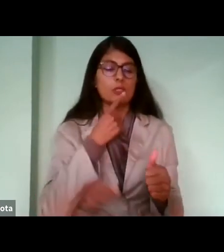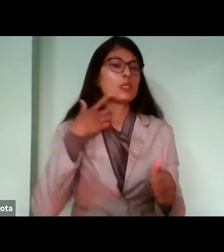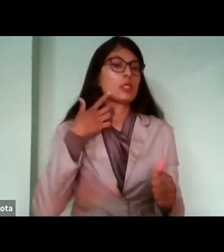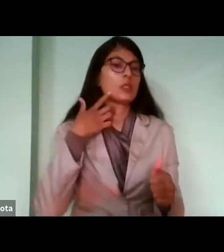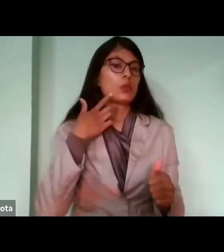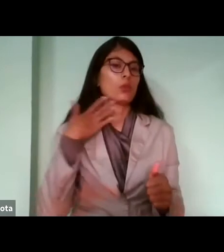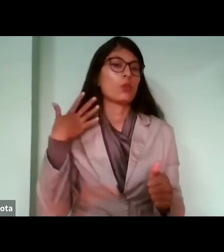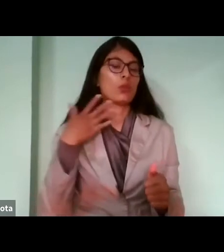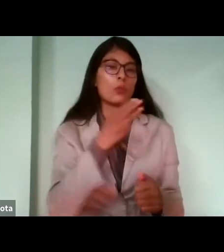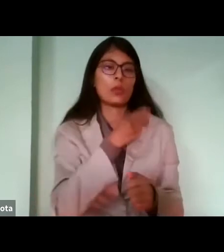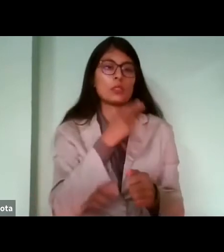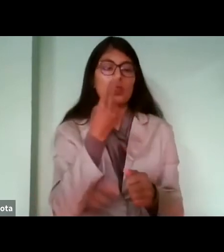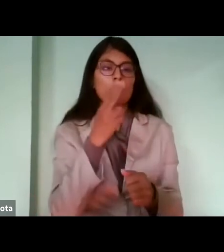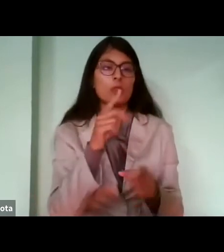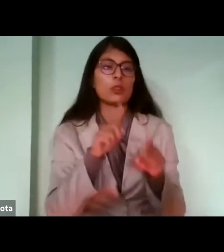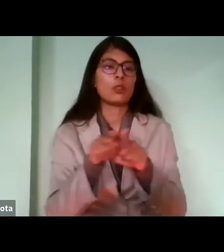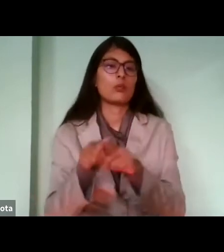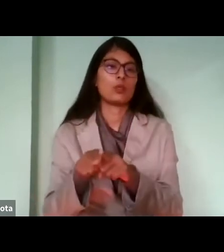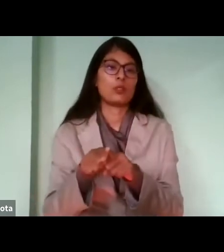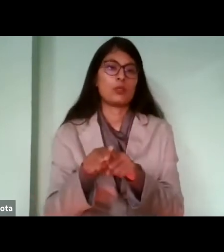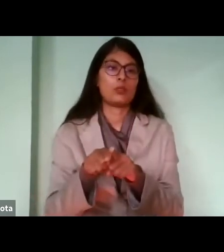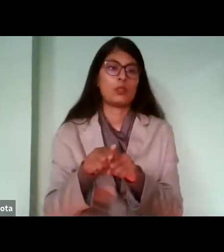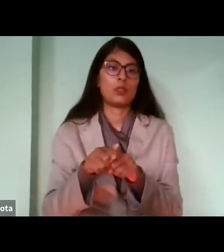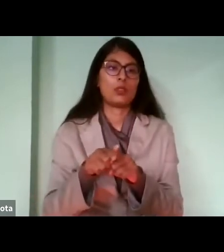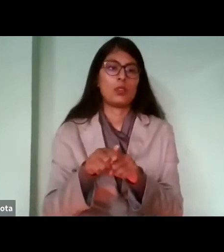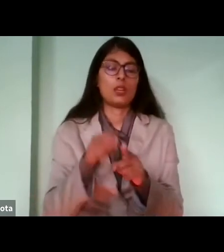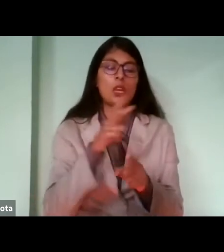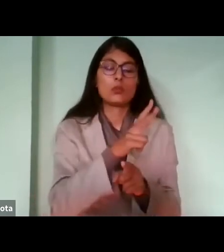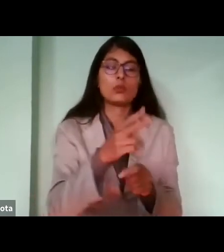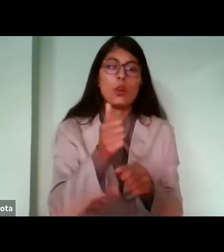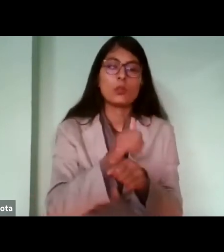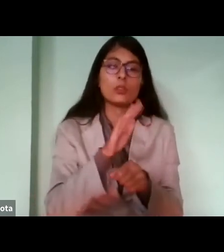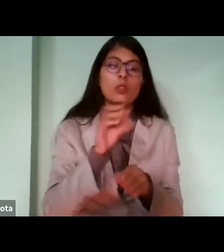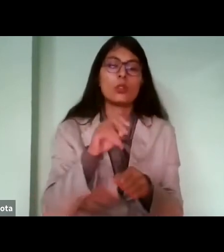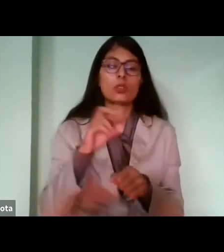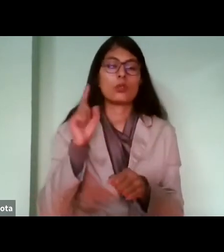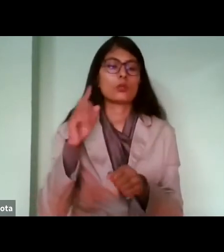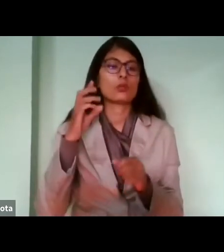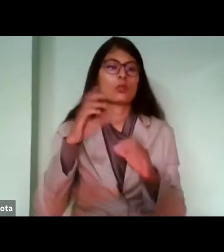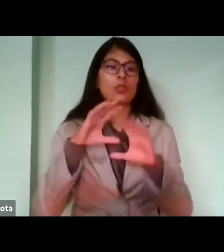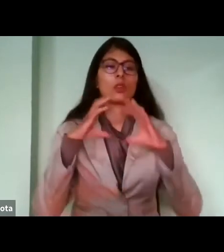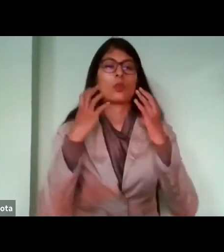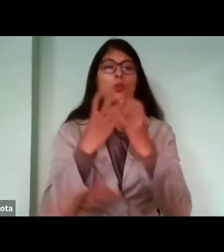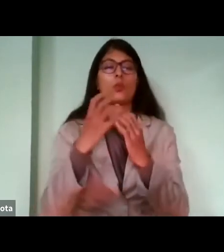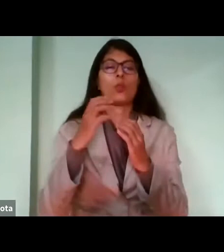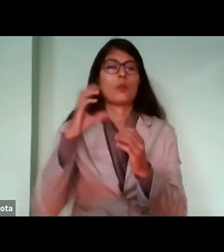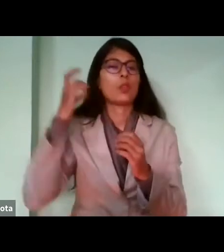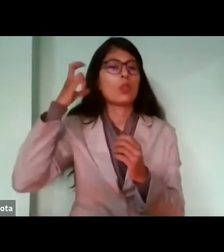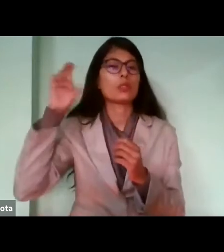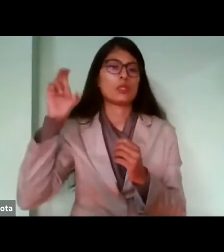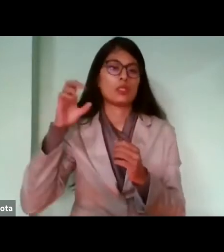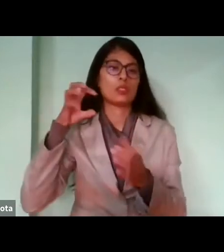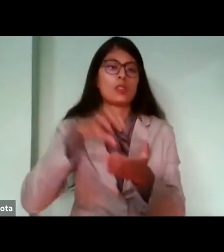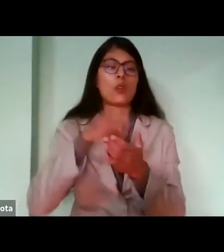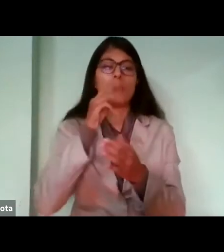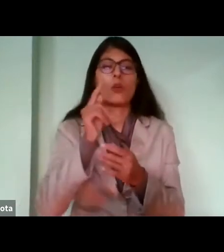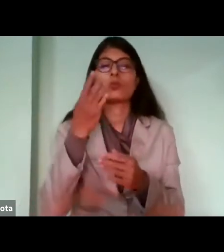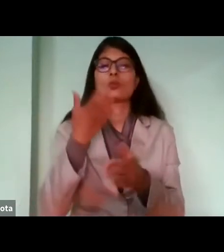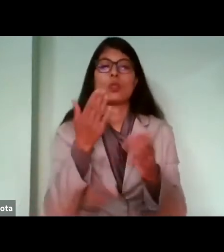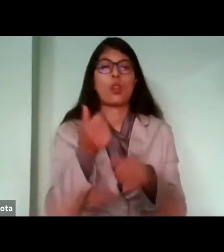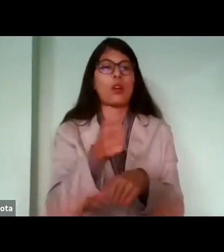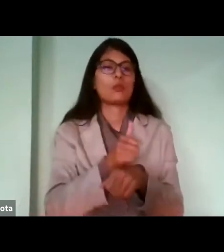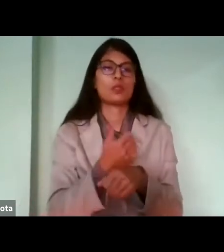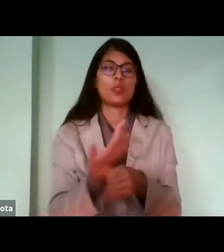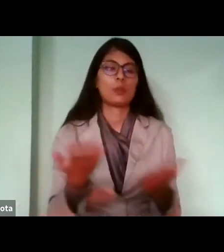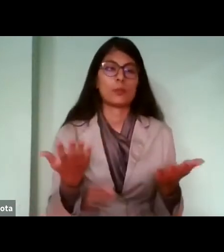grassroots movement coming from women in the global south and the global north who are standing up and asking for their rights. And